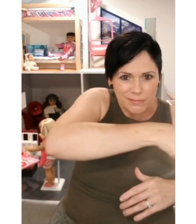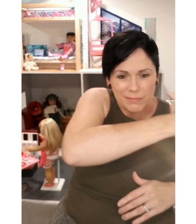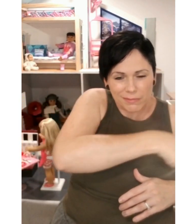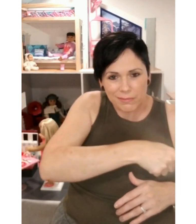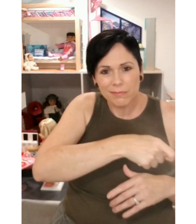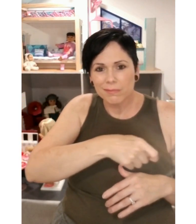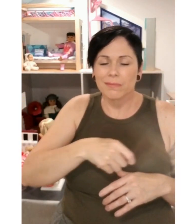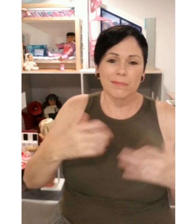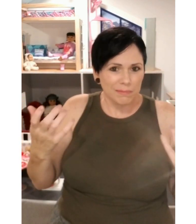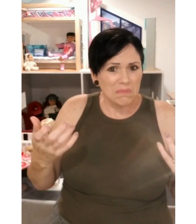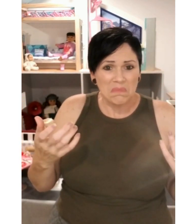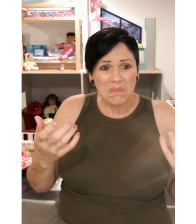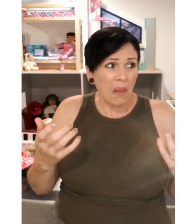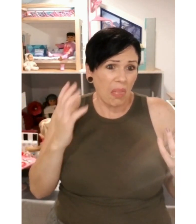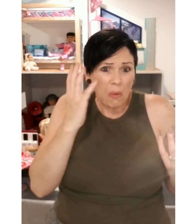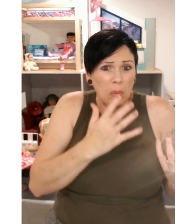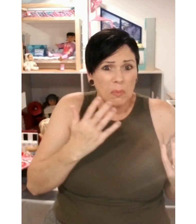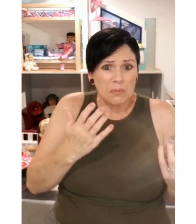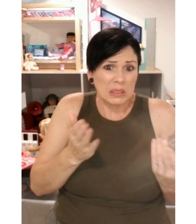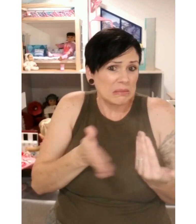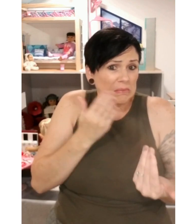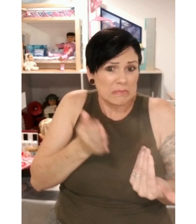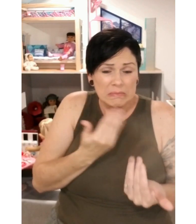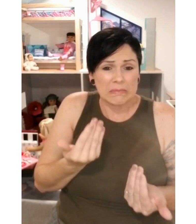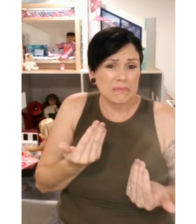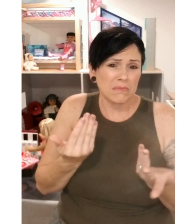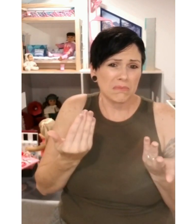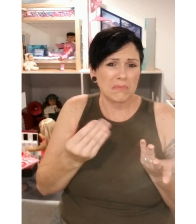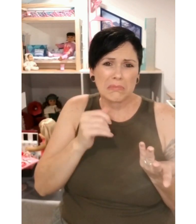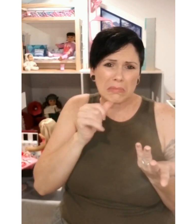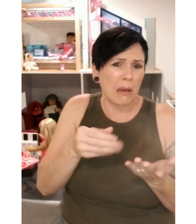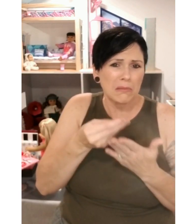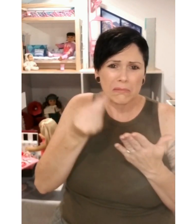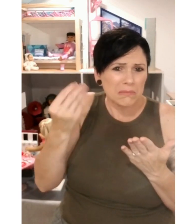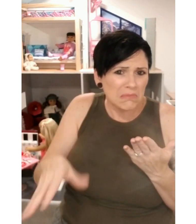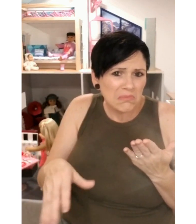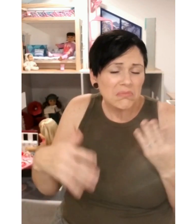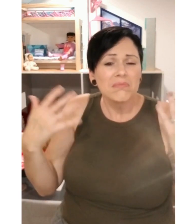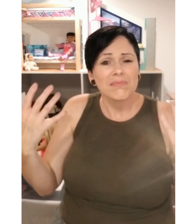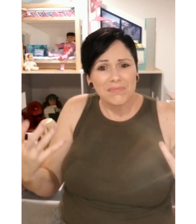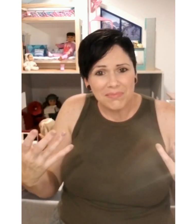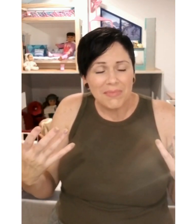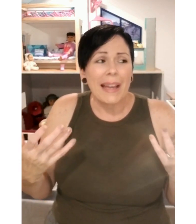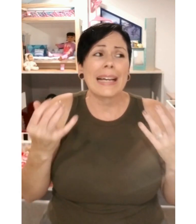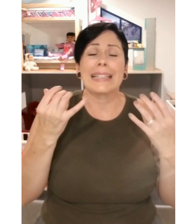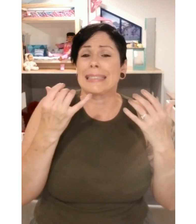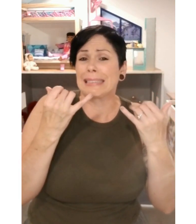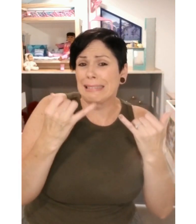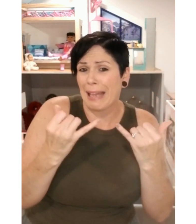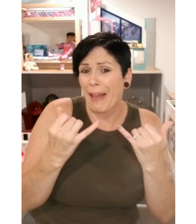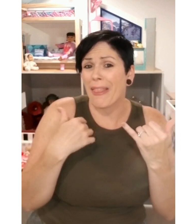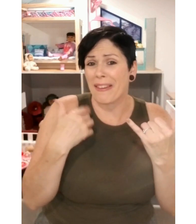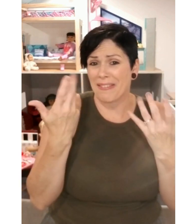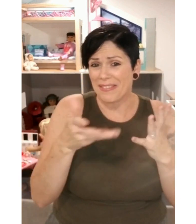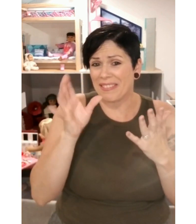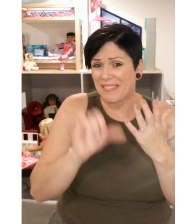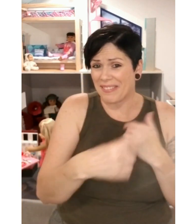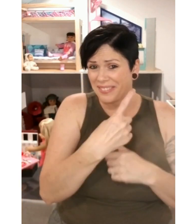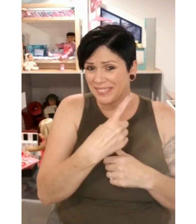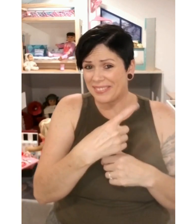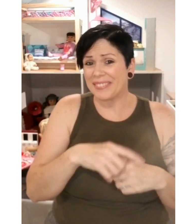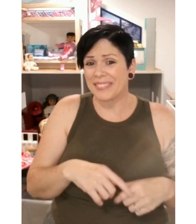wouldn't add too much of a cost. Yeah. Now I will say, now that I've done this, I kind of want to go